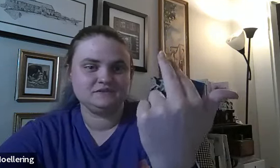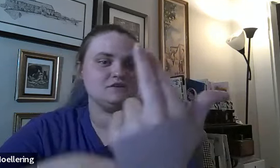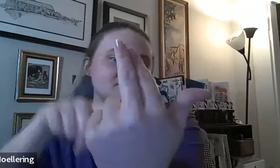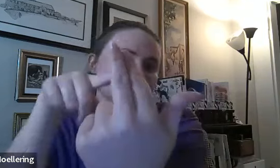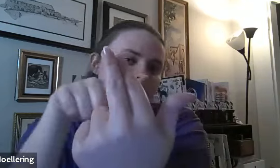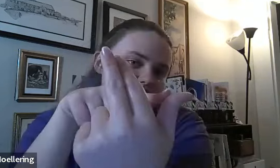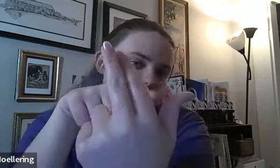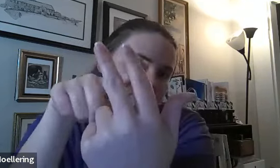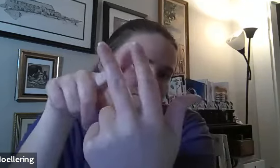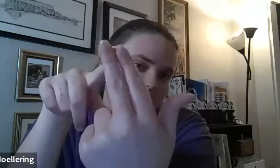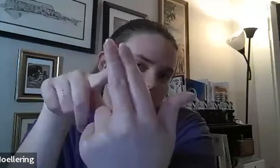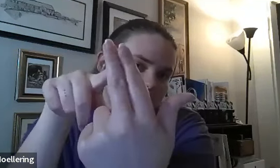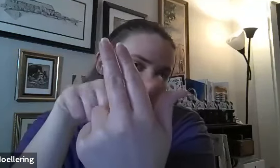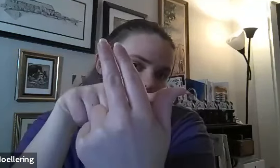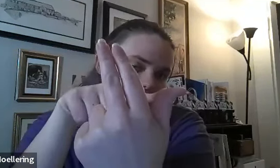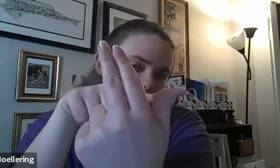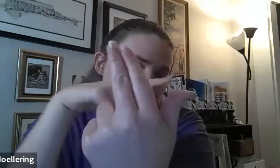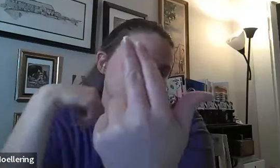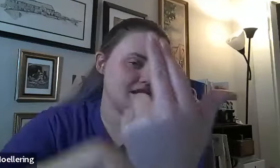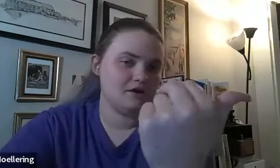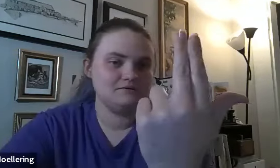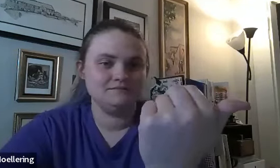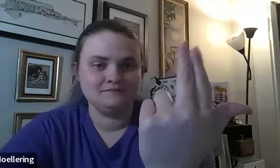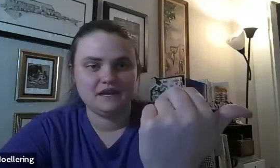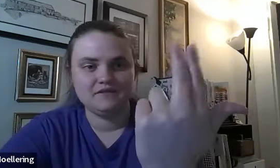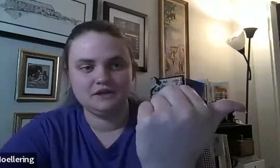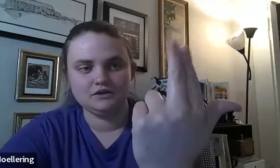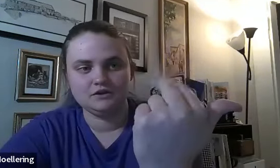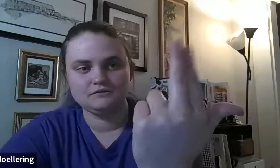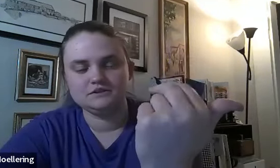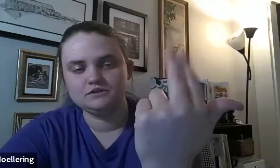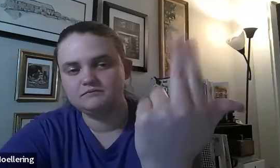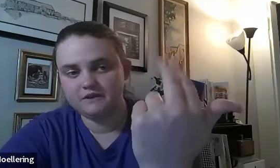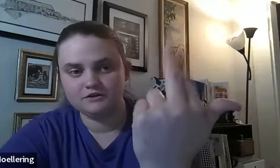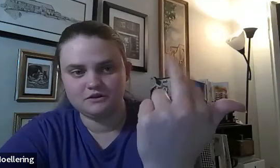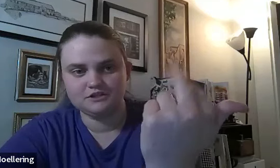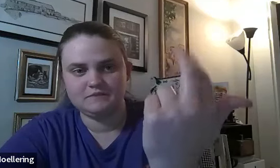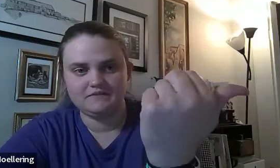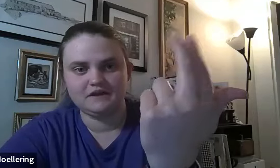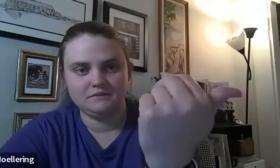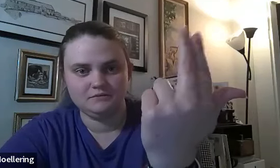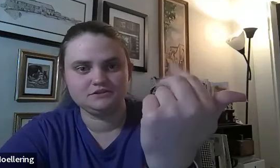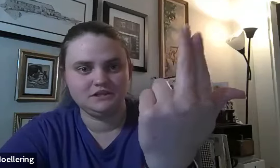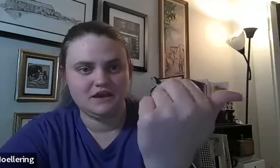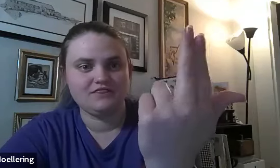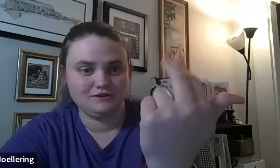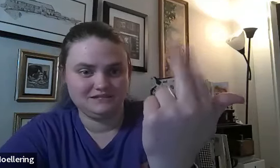So this one is going to be your 2 fingers and your thumb sticking out. And then your 2 fingers are actually making that come here motion. Yeah,